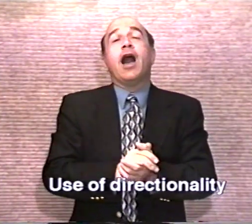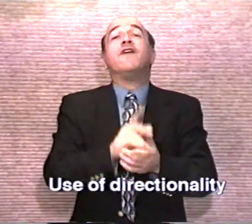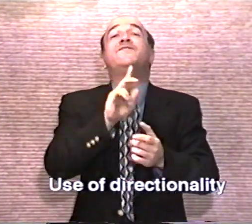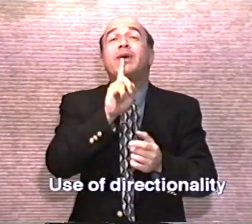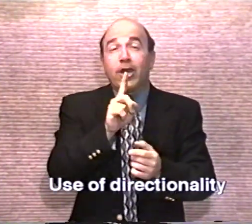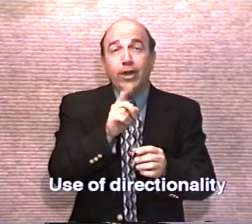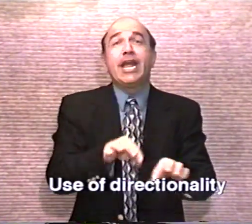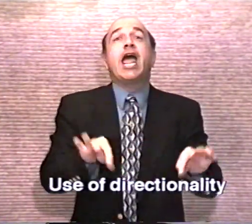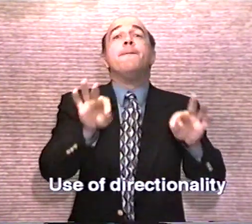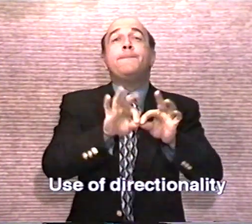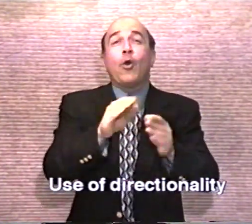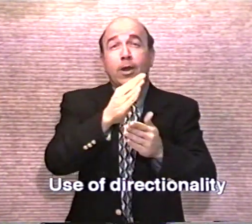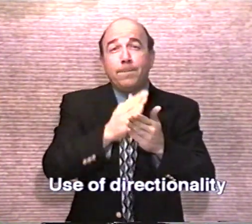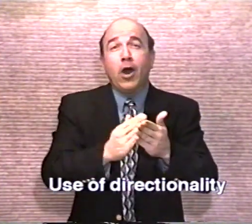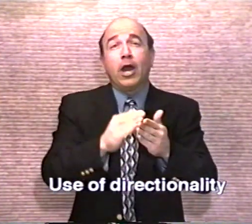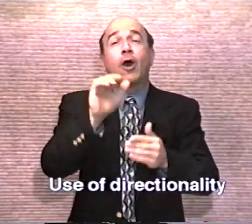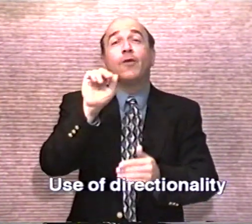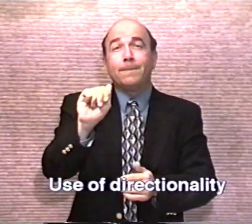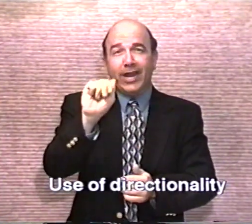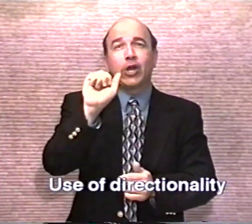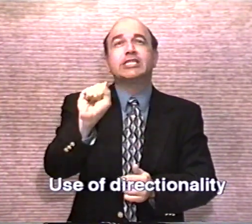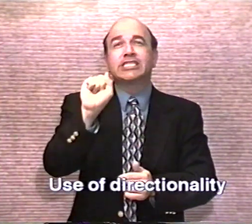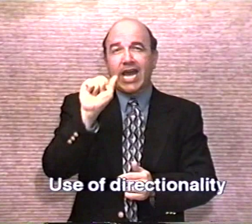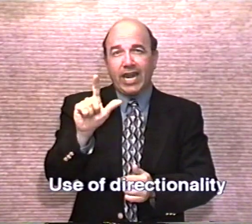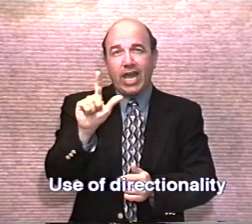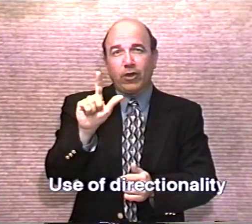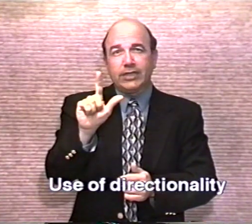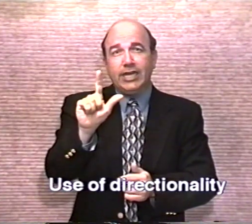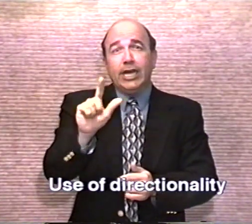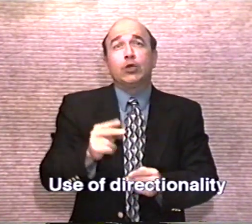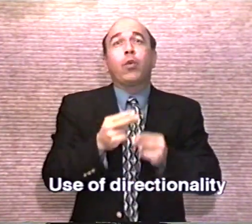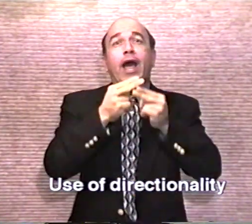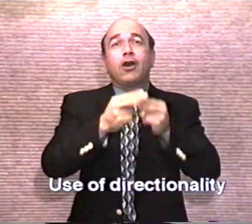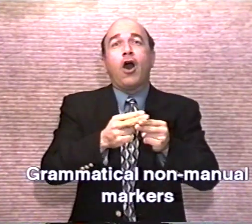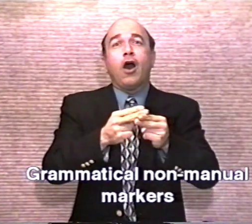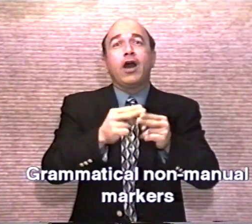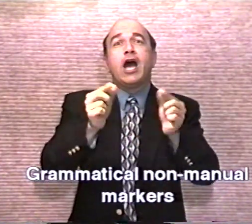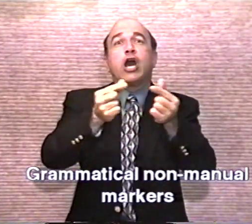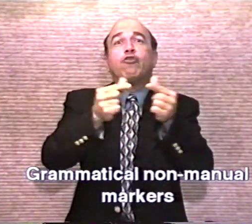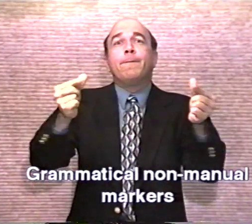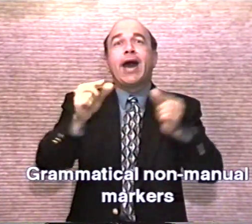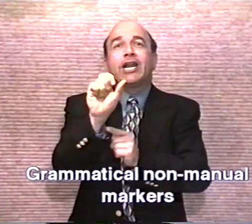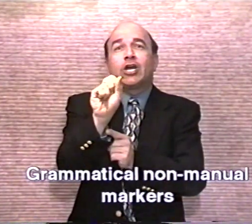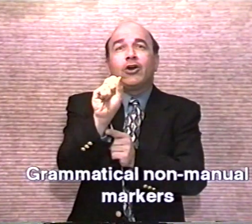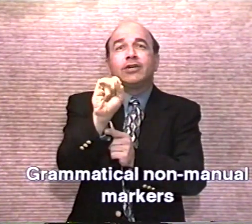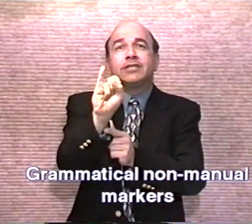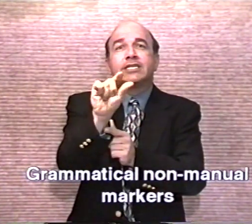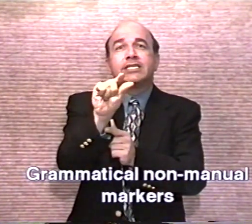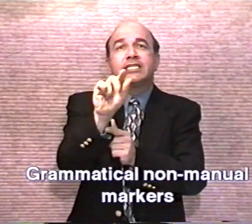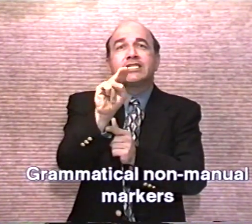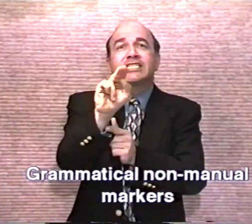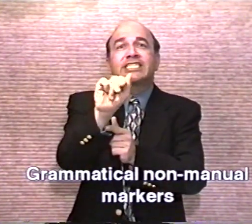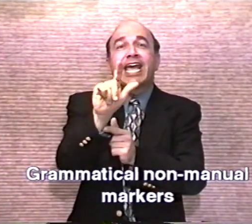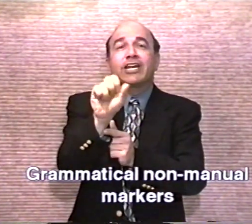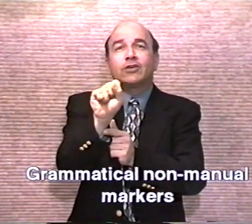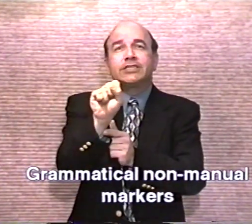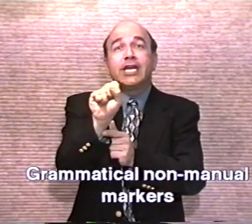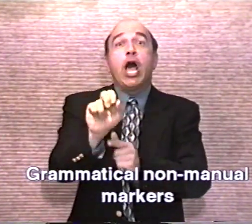A very important part of American Sign Language is what I call grammatical signals,